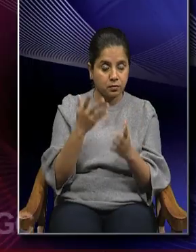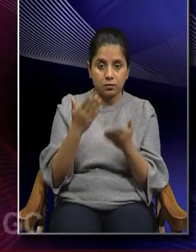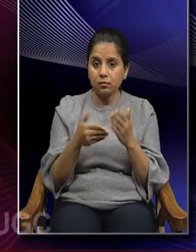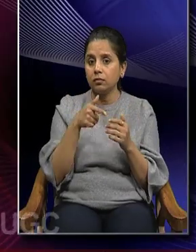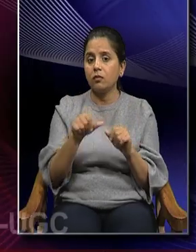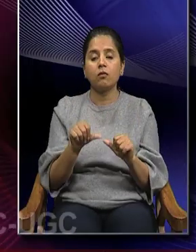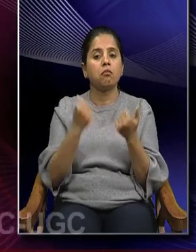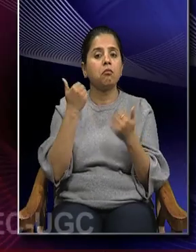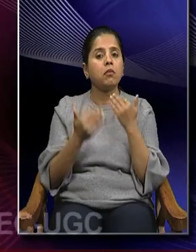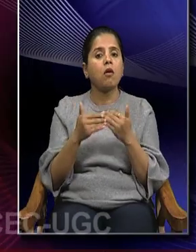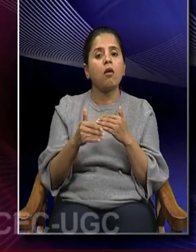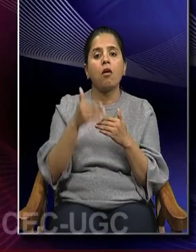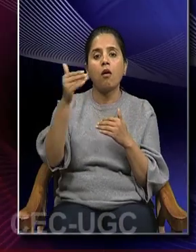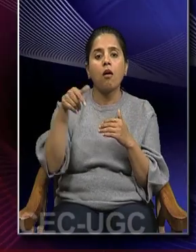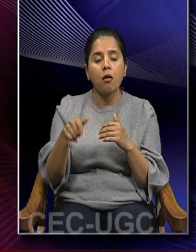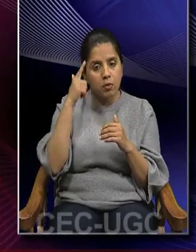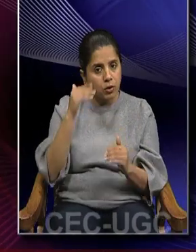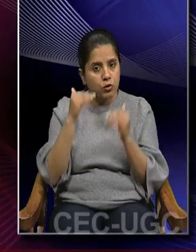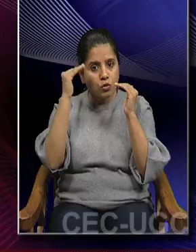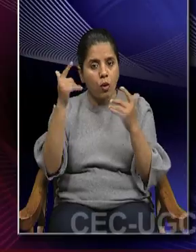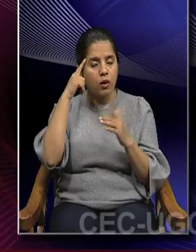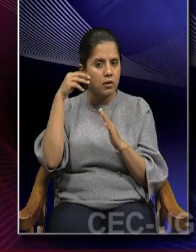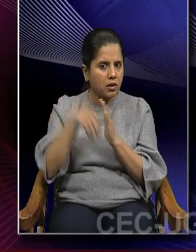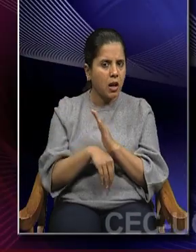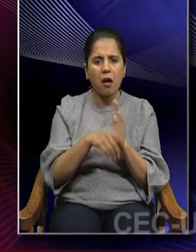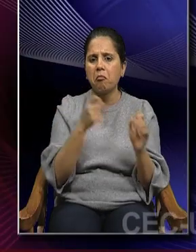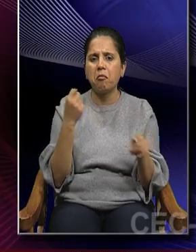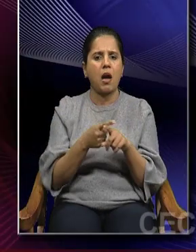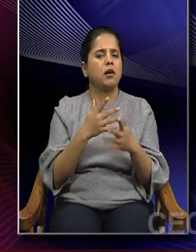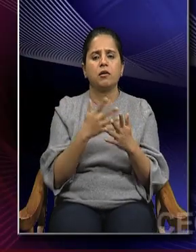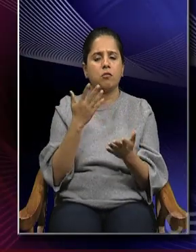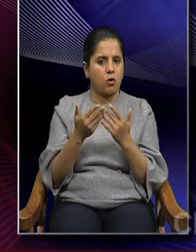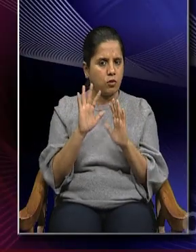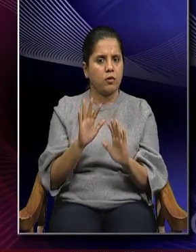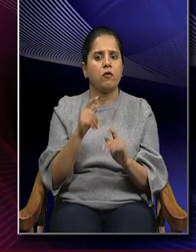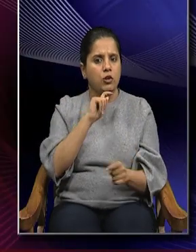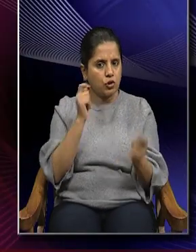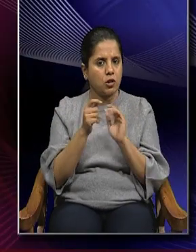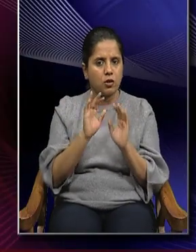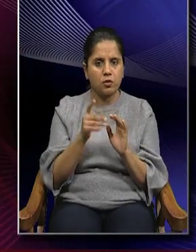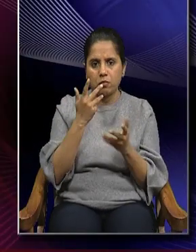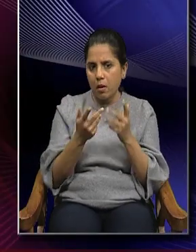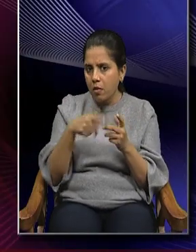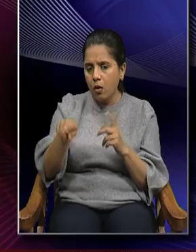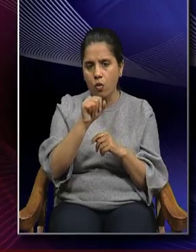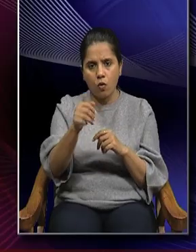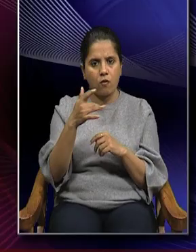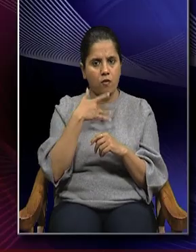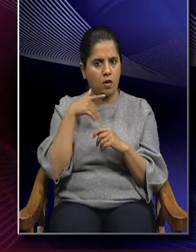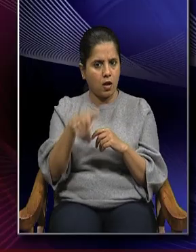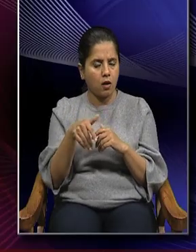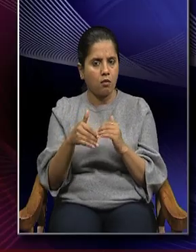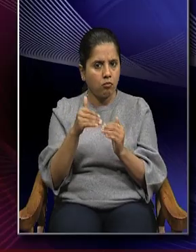be successful at the stage of maturity or decline. So, your strategy need to change according to the